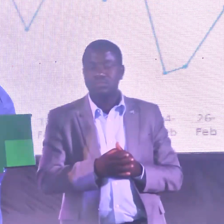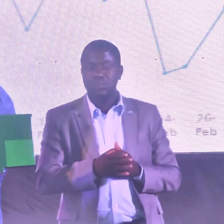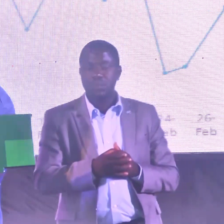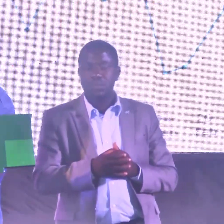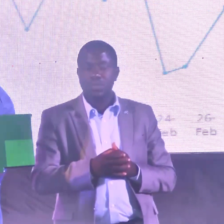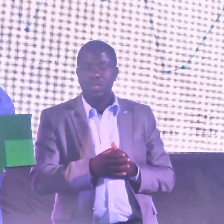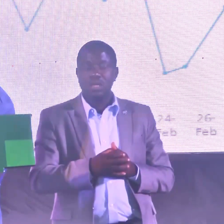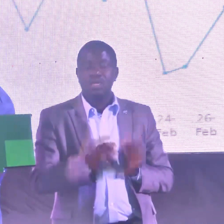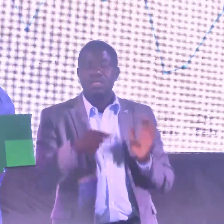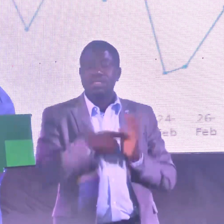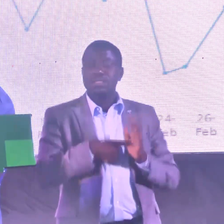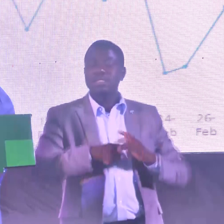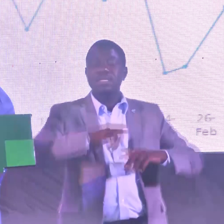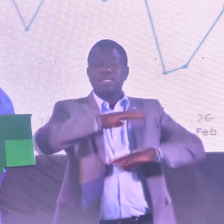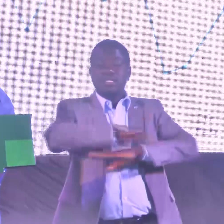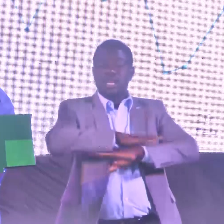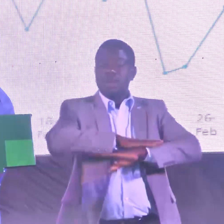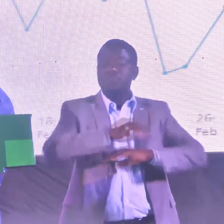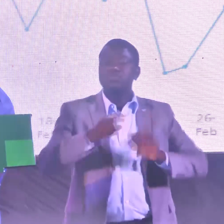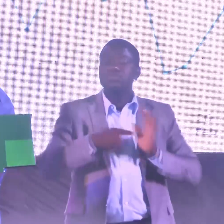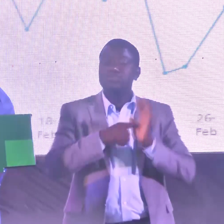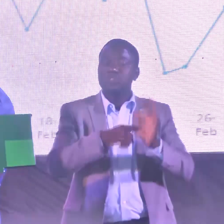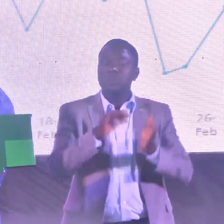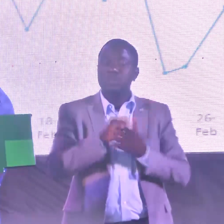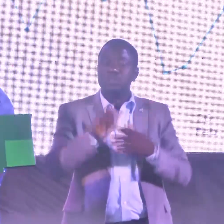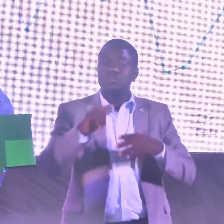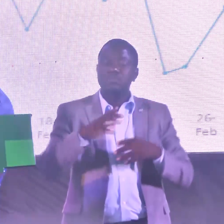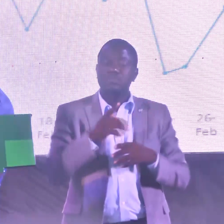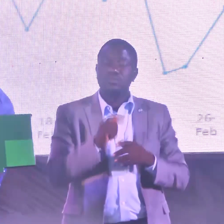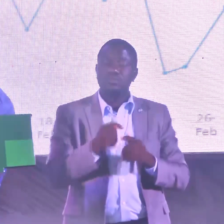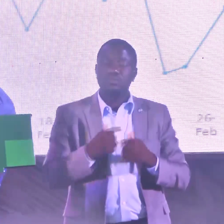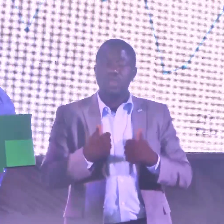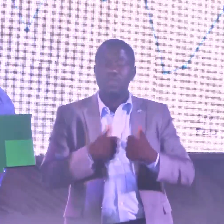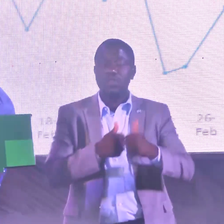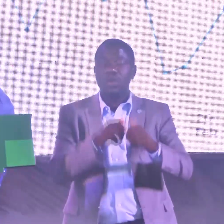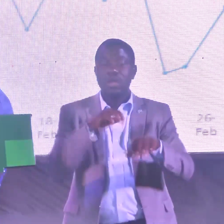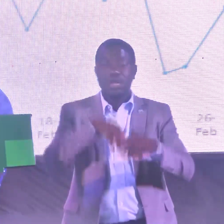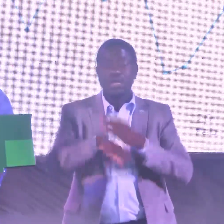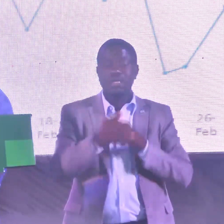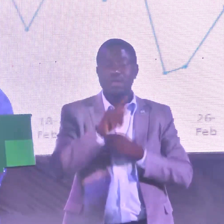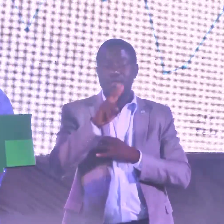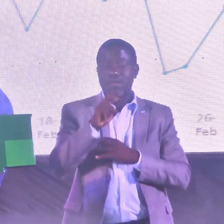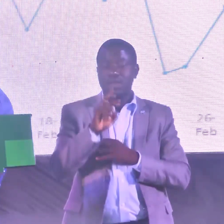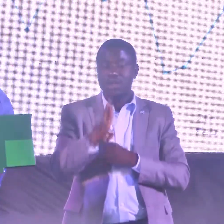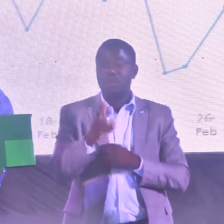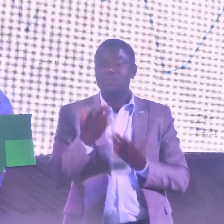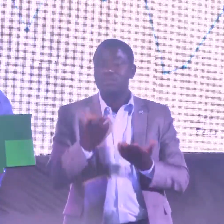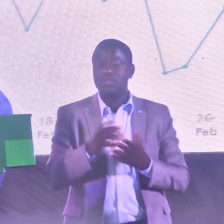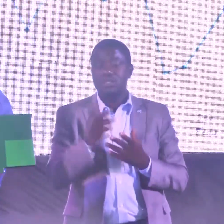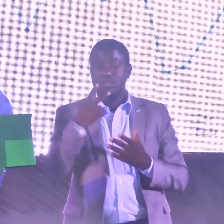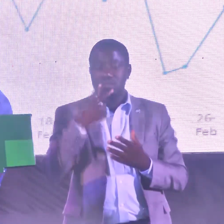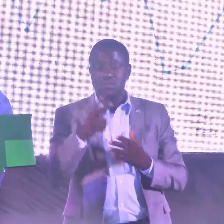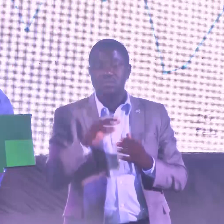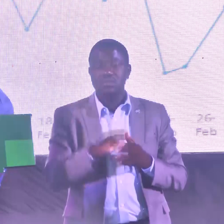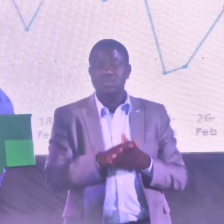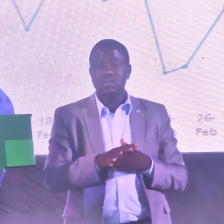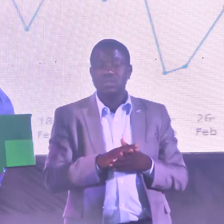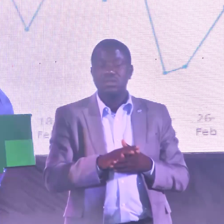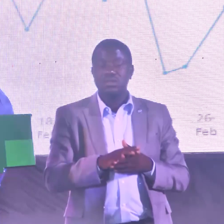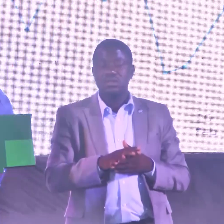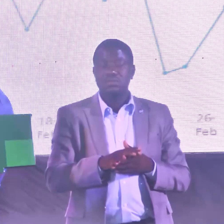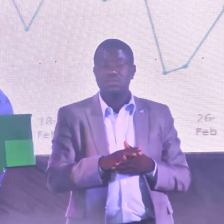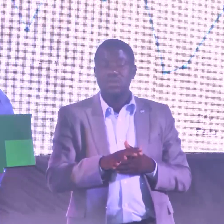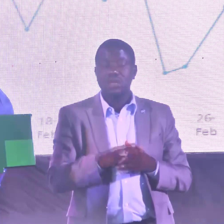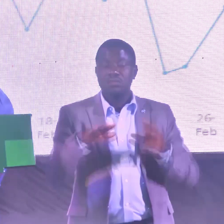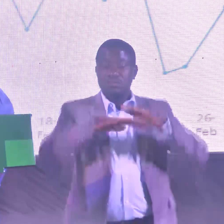This table shows the trend in the VR daily output percentage. The horizontal line that shows intents.